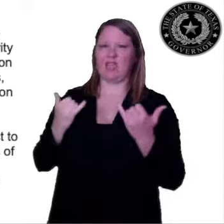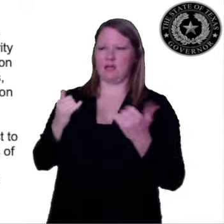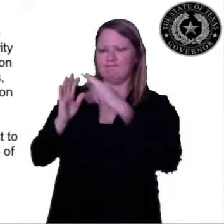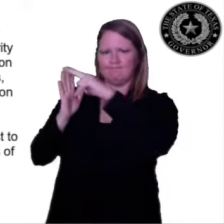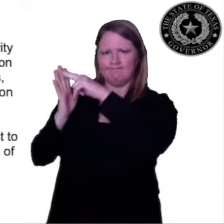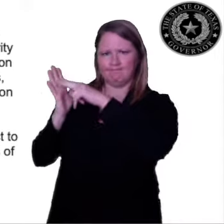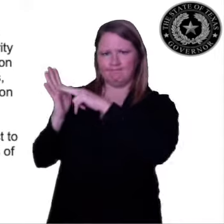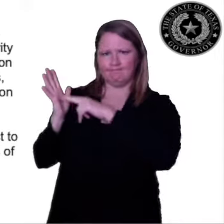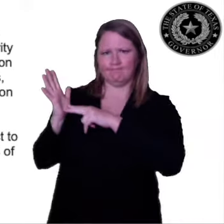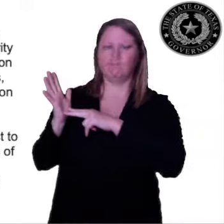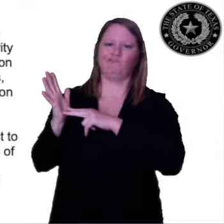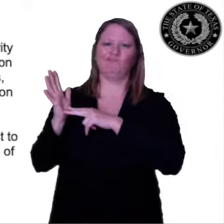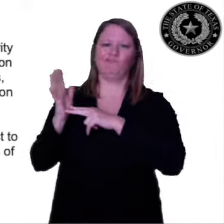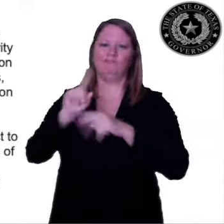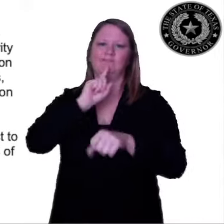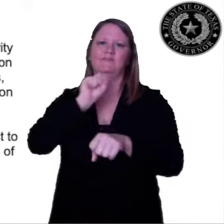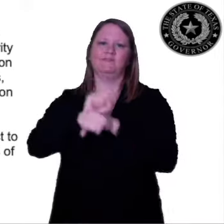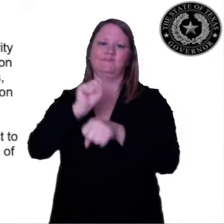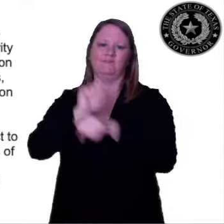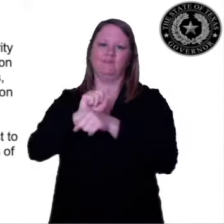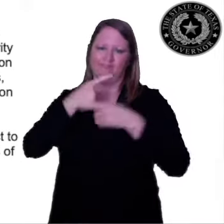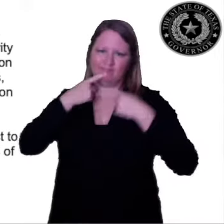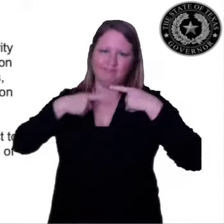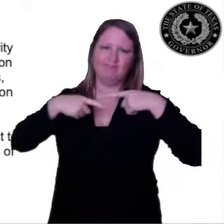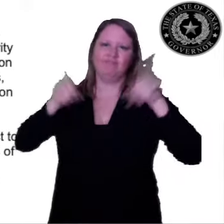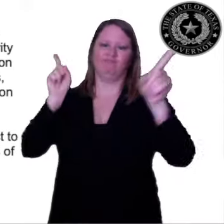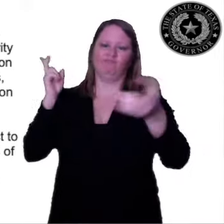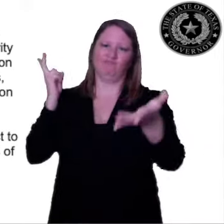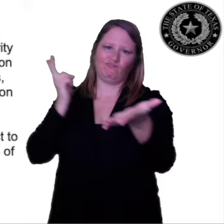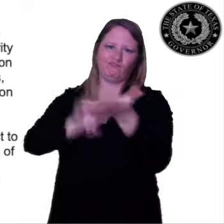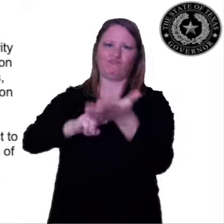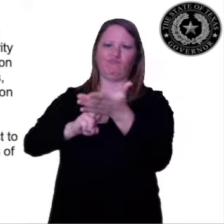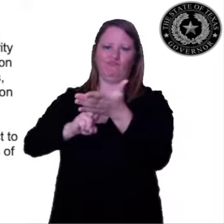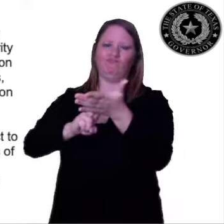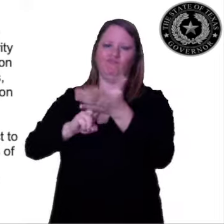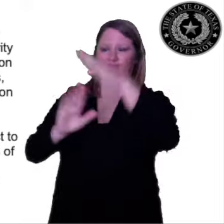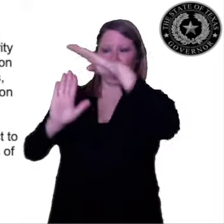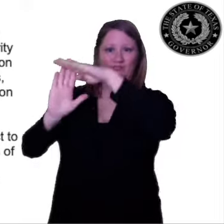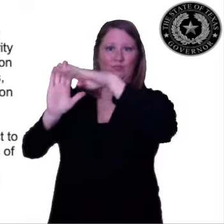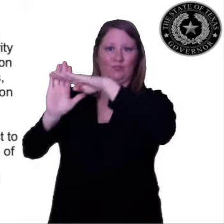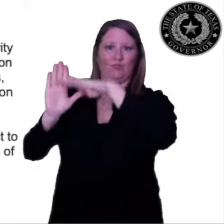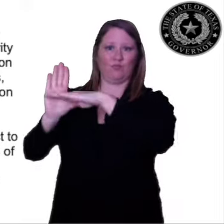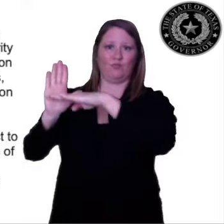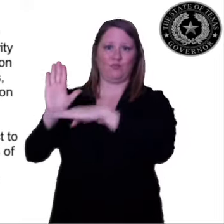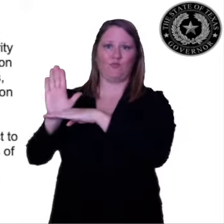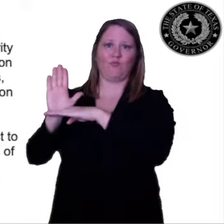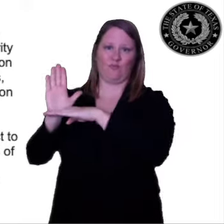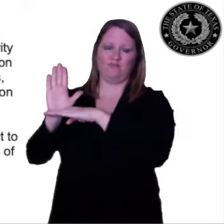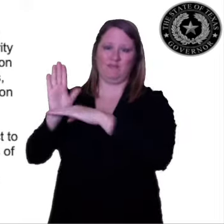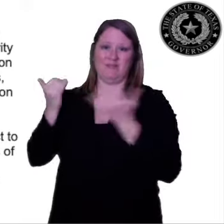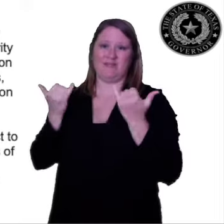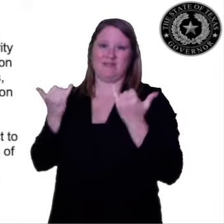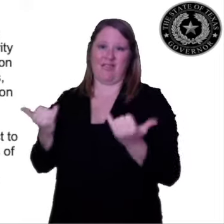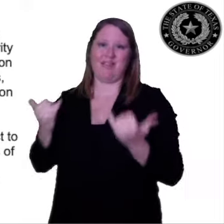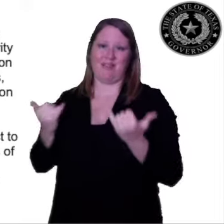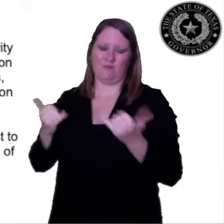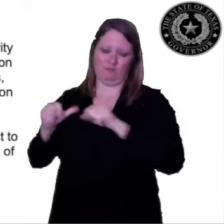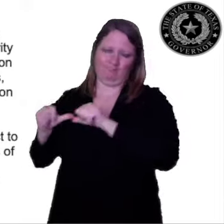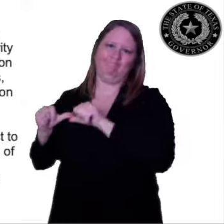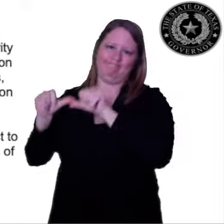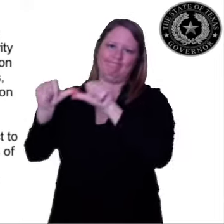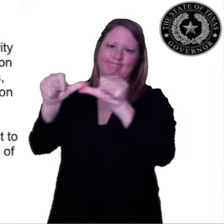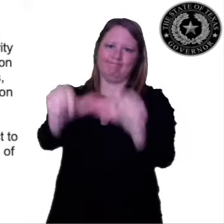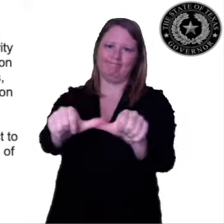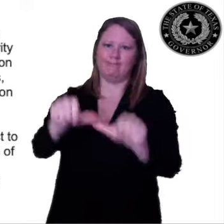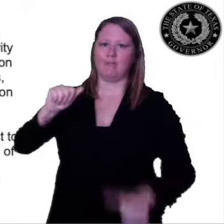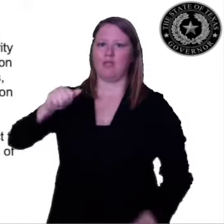power and authority vested in me by the Constitution and laws of the state of Texas, do hereby order the following